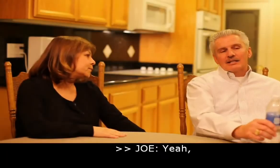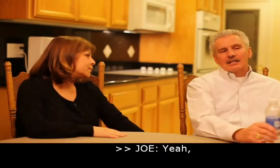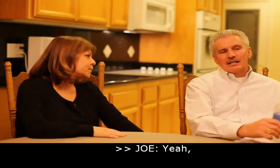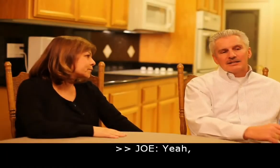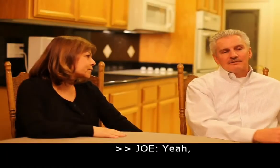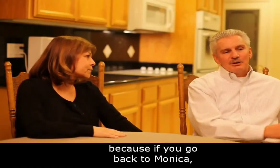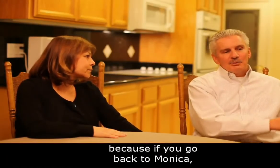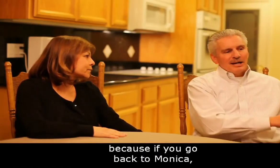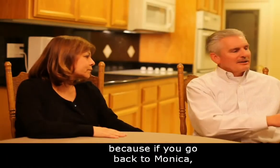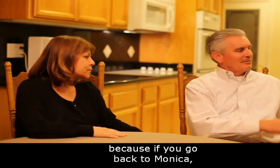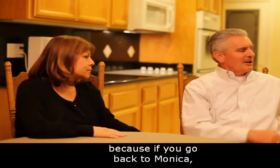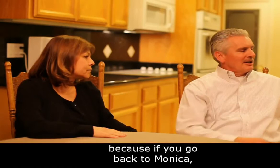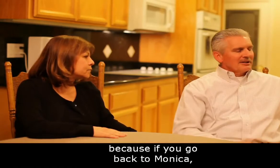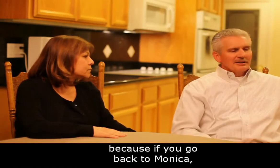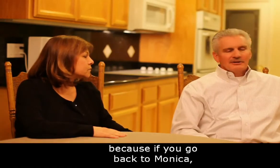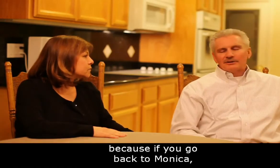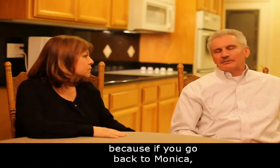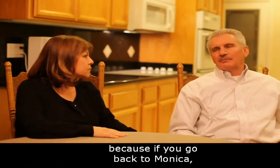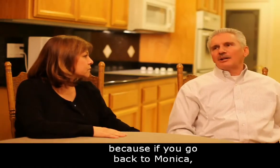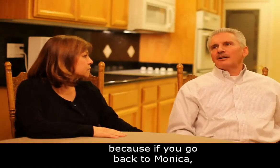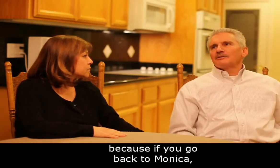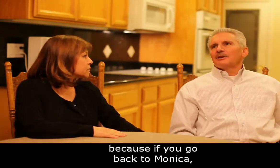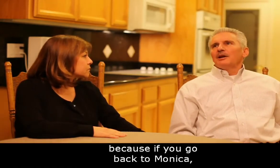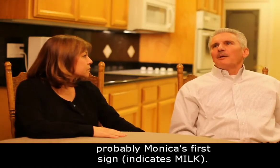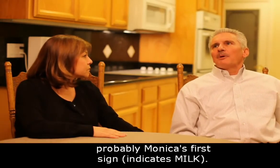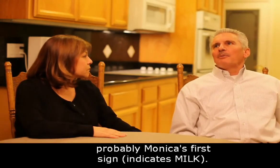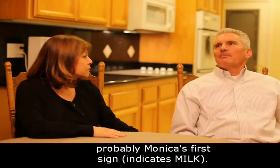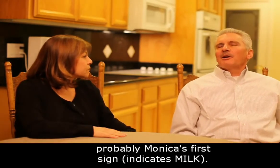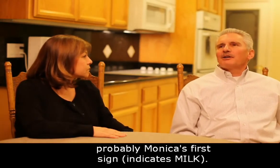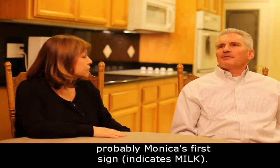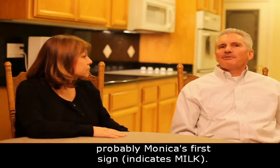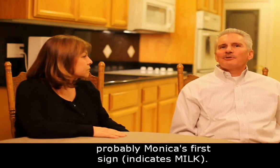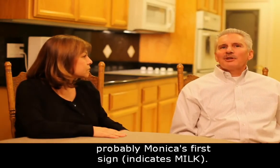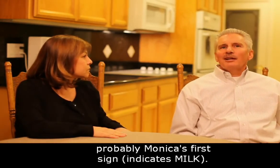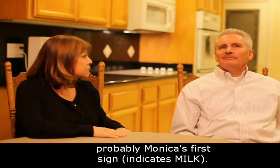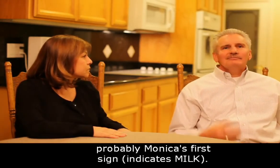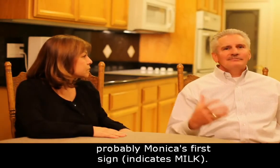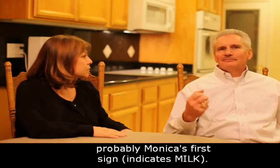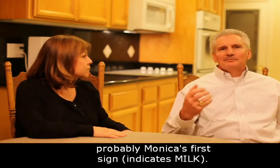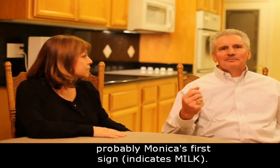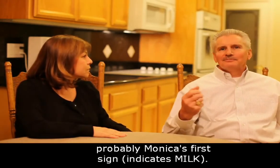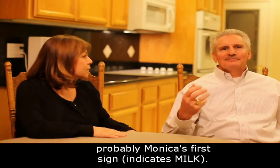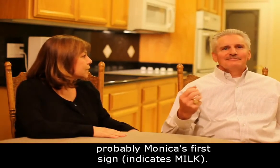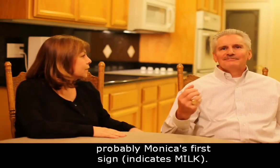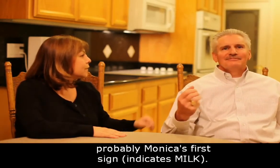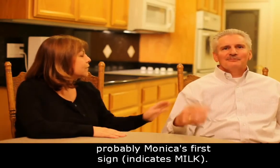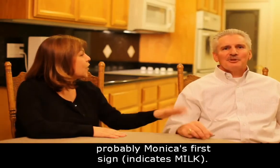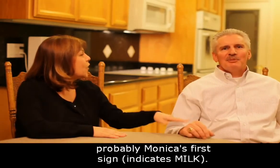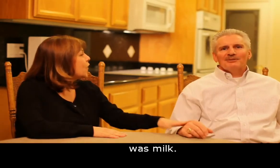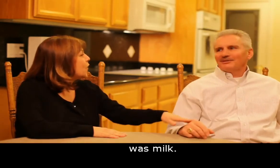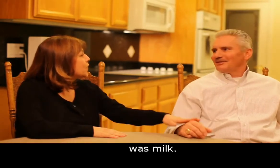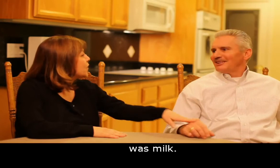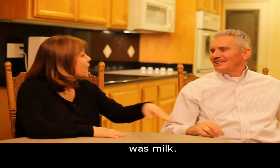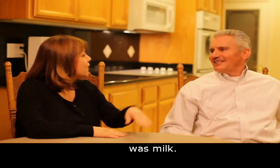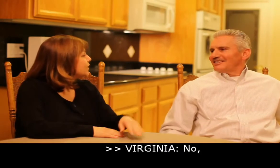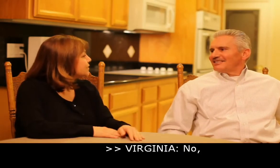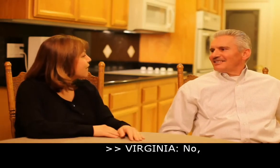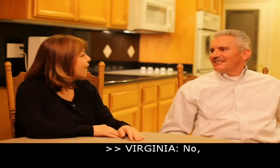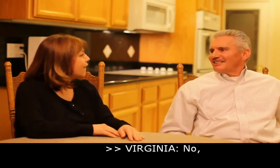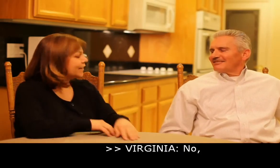Because if you go back to Monica and Monica's first sign was No, it was not. It